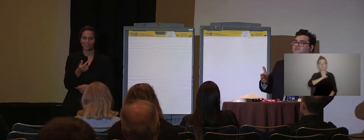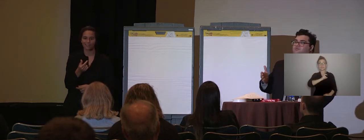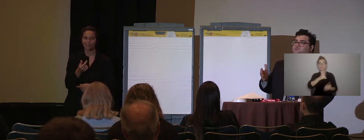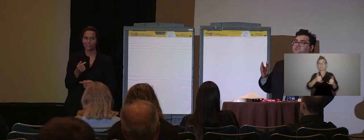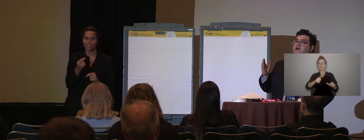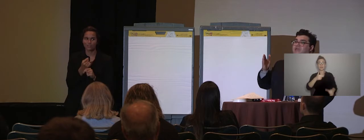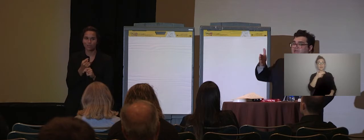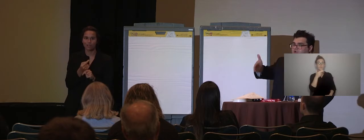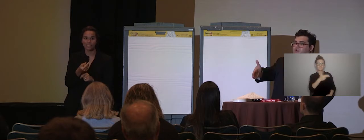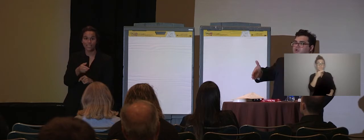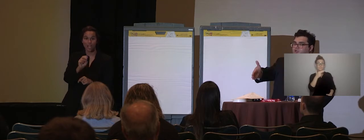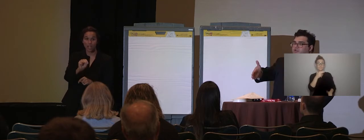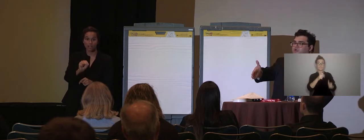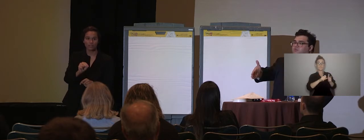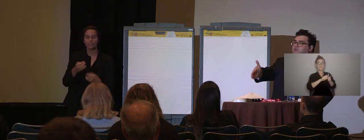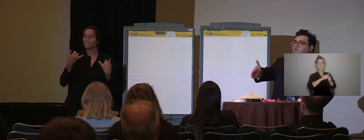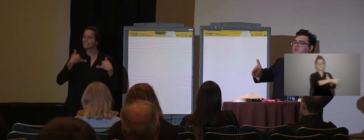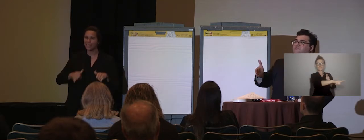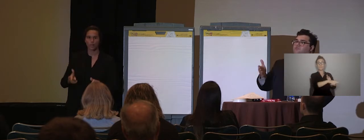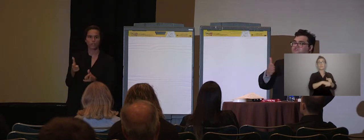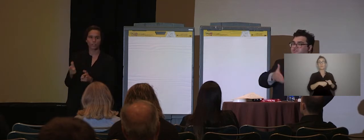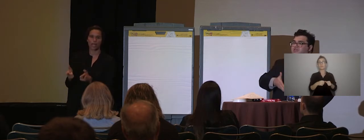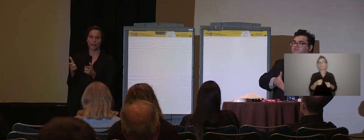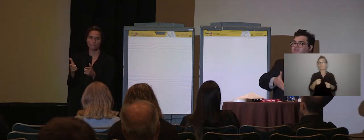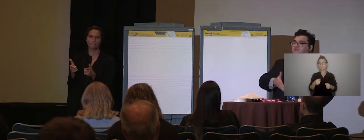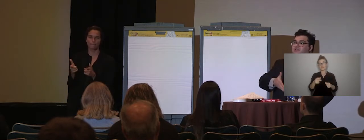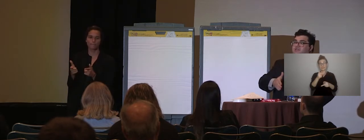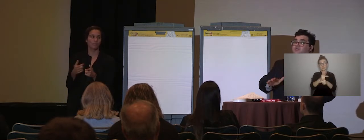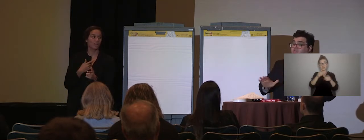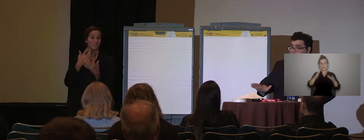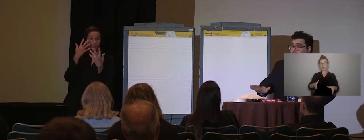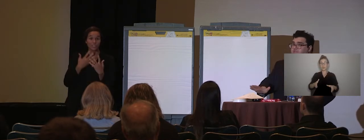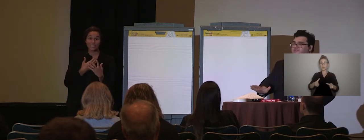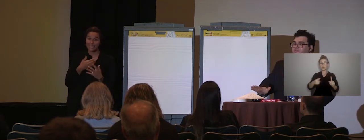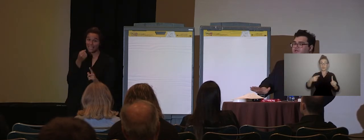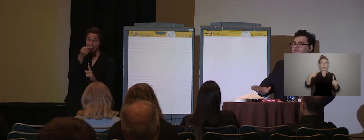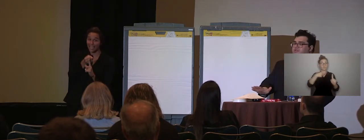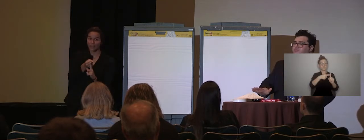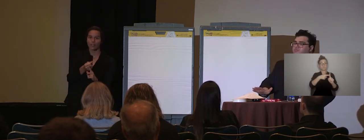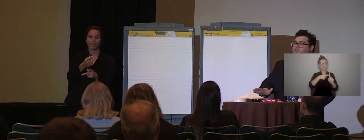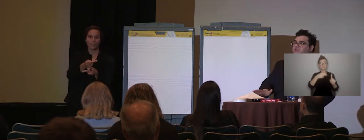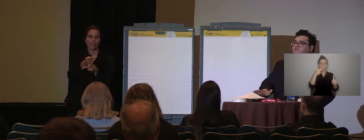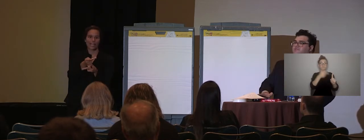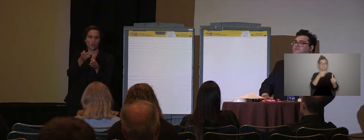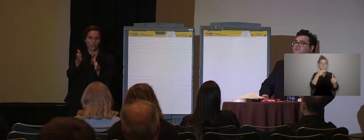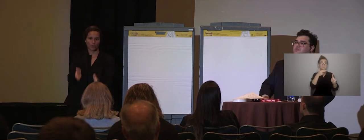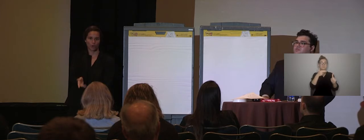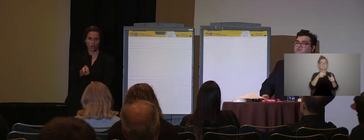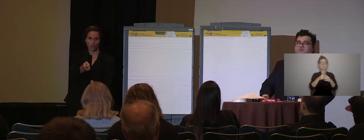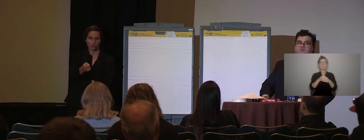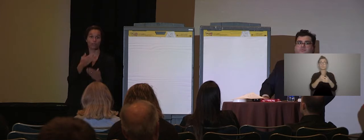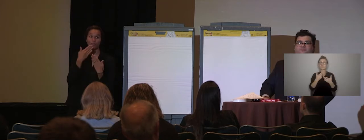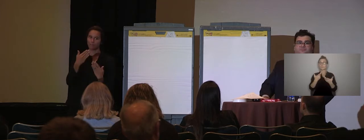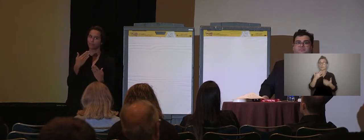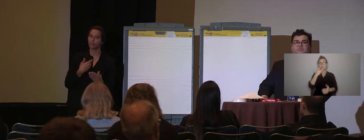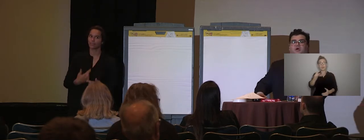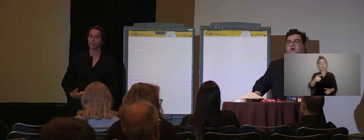police still shot at Arnaldo, unfortunately hit the caretaker. Thankfully, he lived,